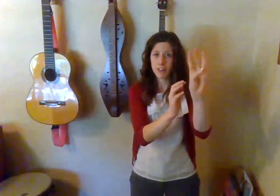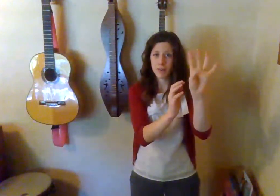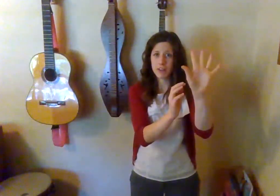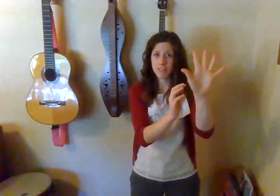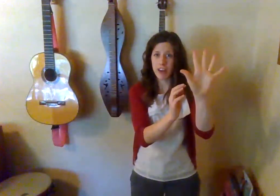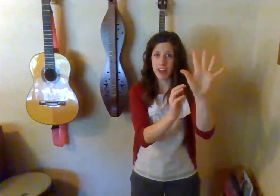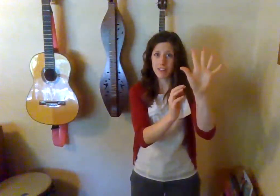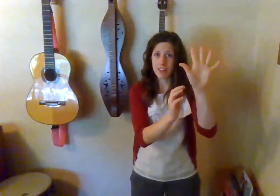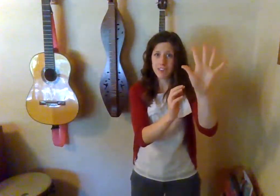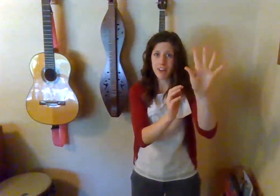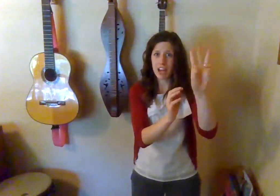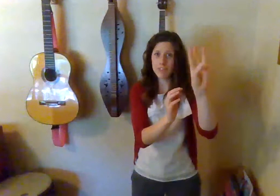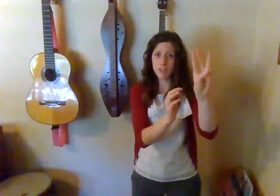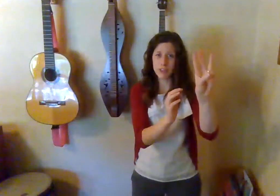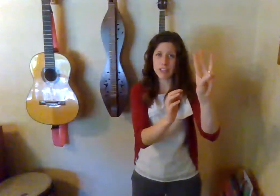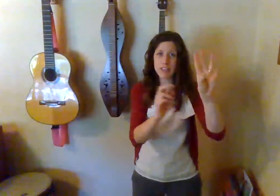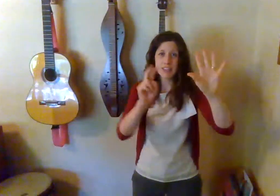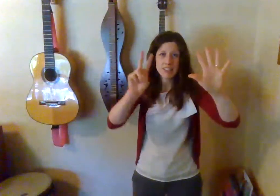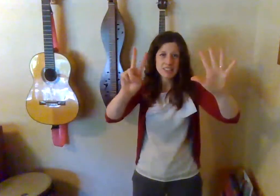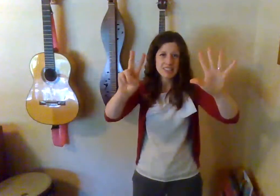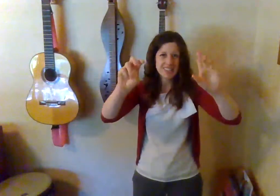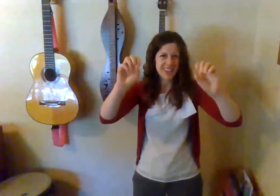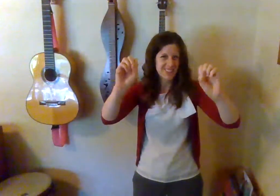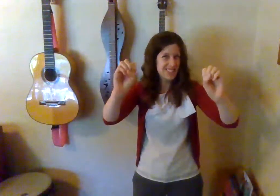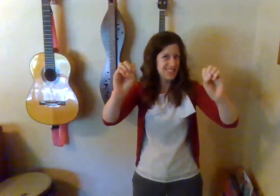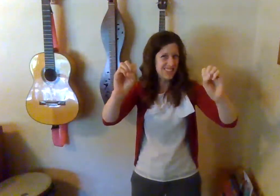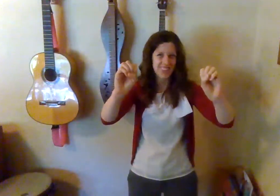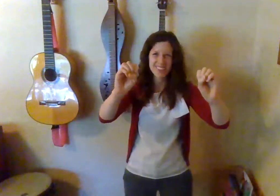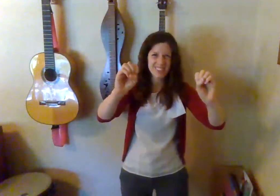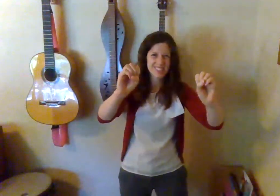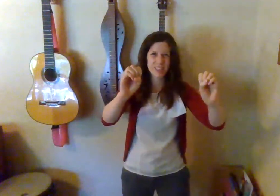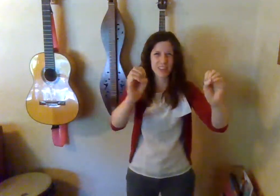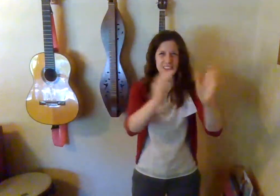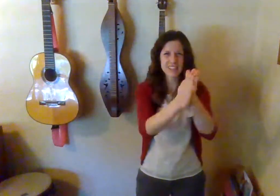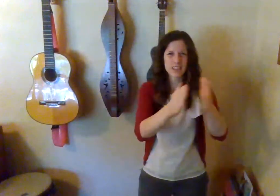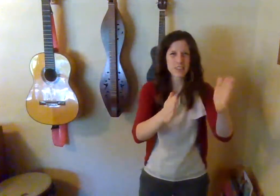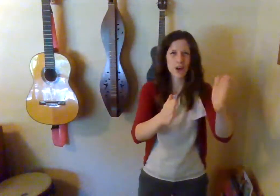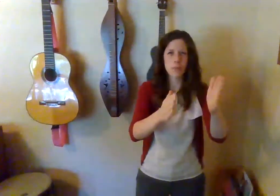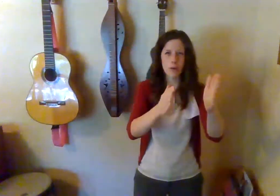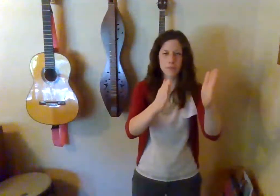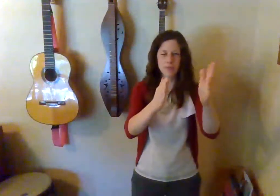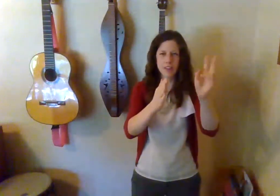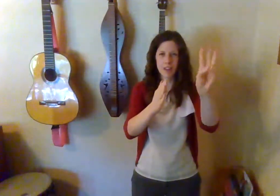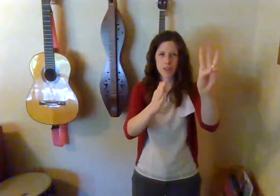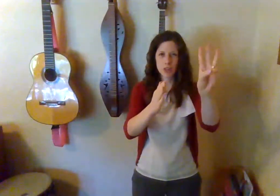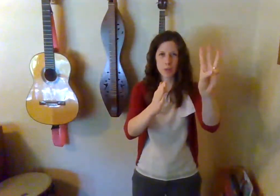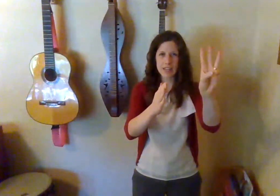Three. Five. Five. Three. Seven. Zero. Let's do this. Slow-mo. Three.